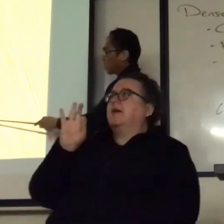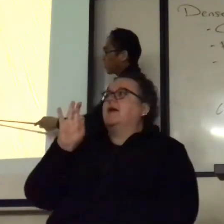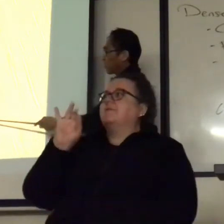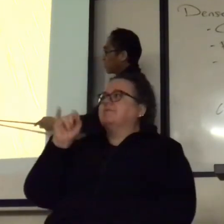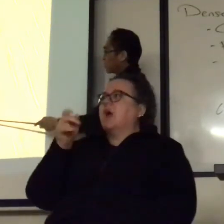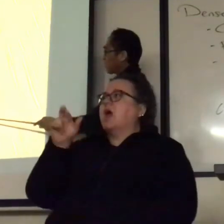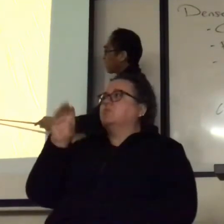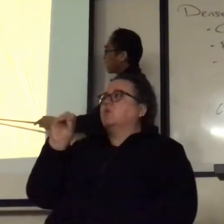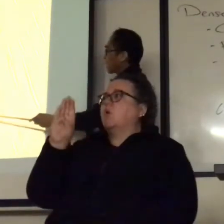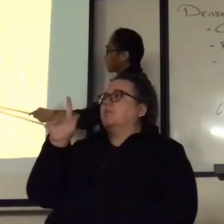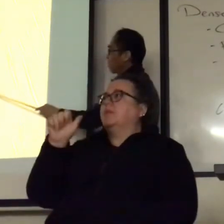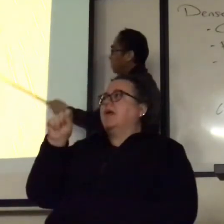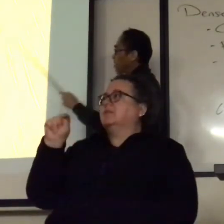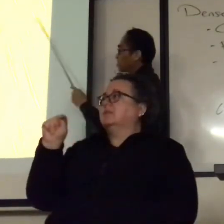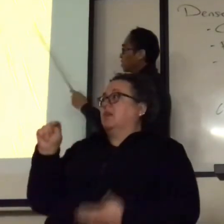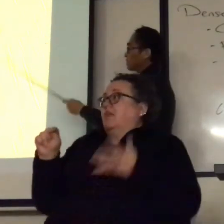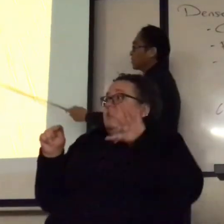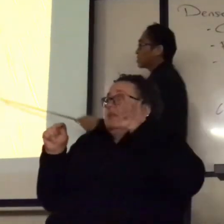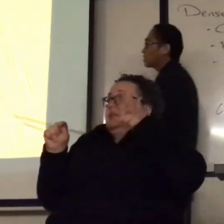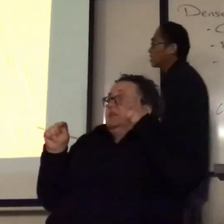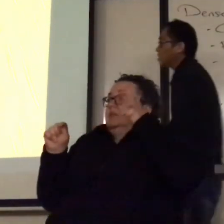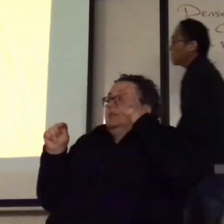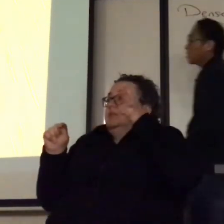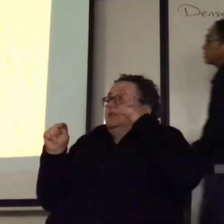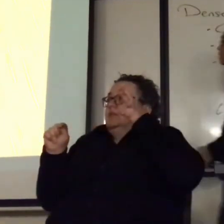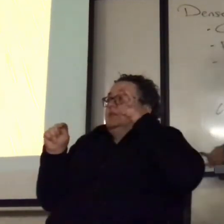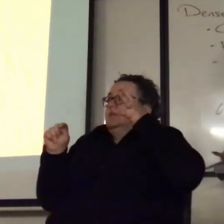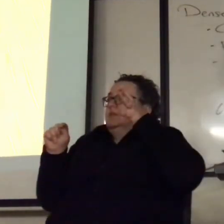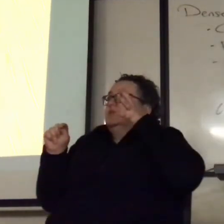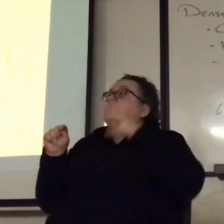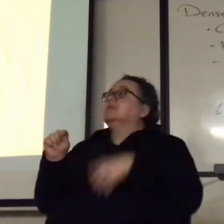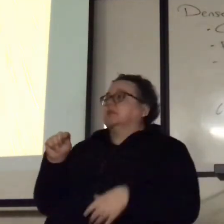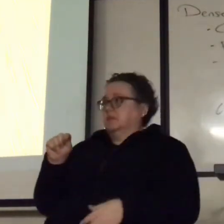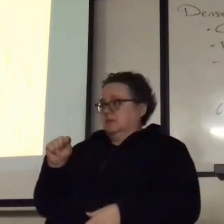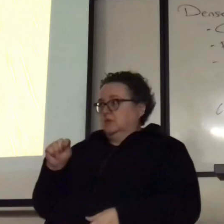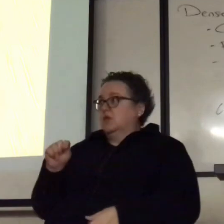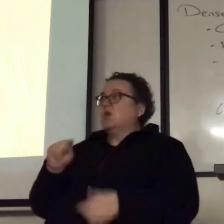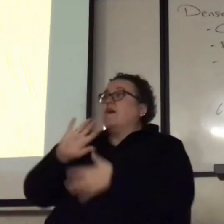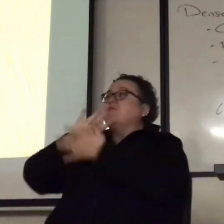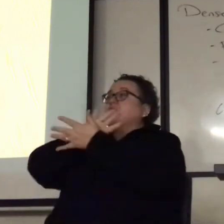Fibroblast. That's all there is. Fibroblast and all the other stuff is collagen.